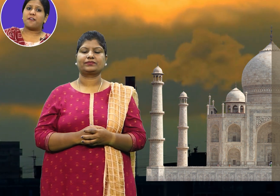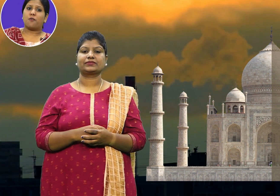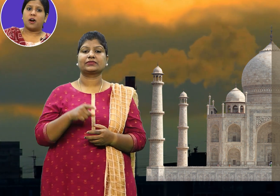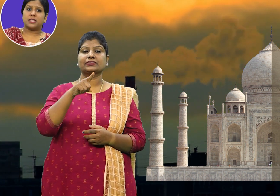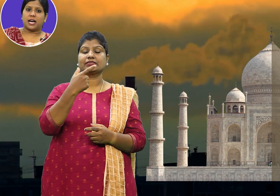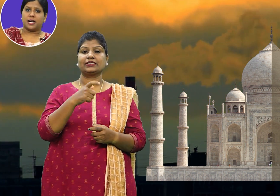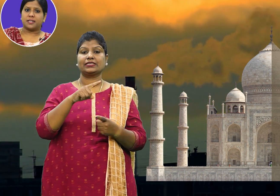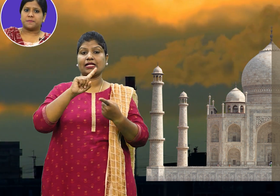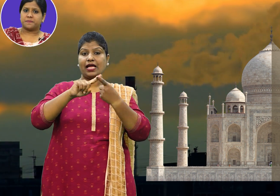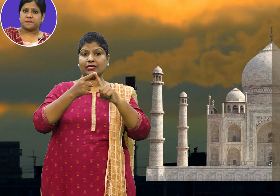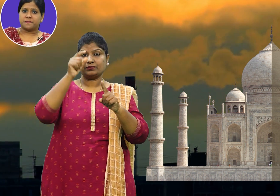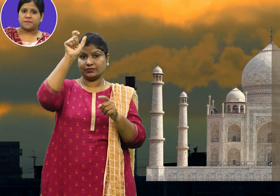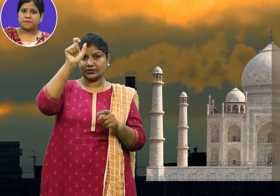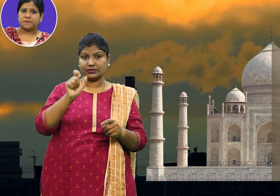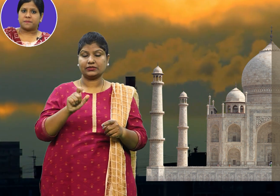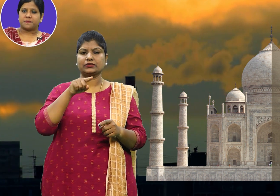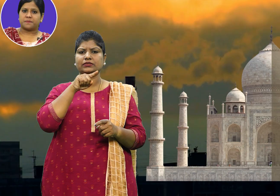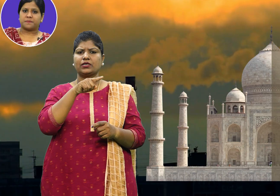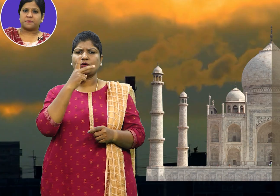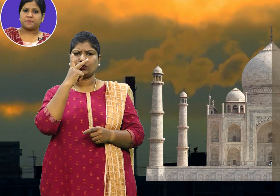Experts have warned that